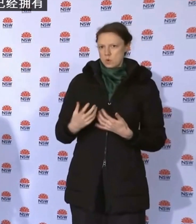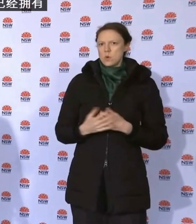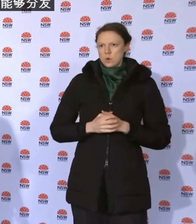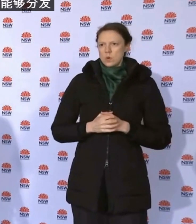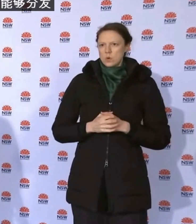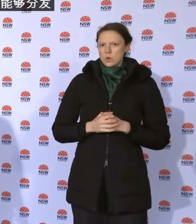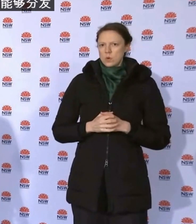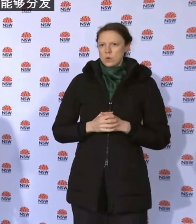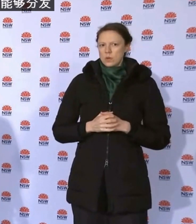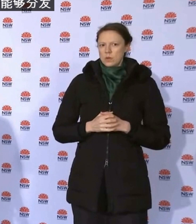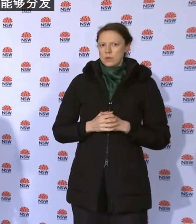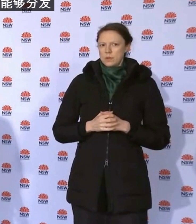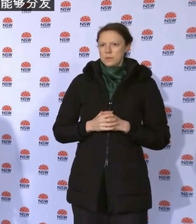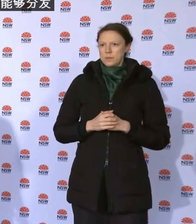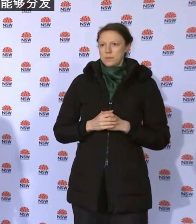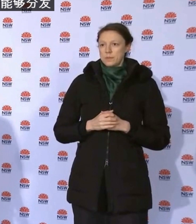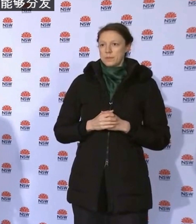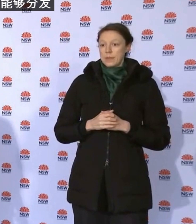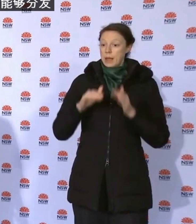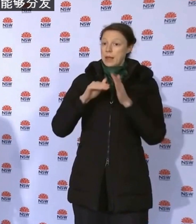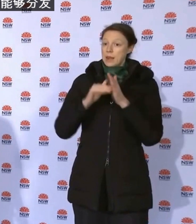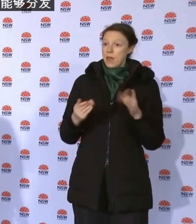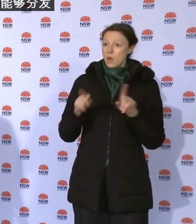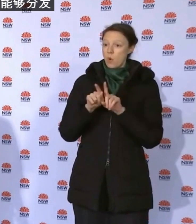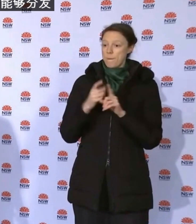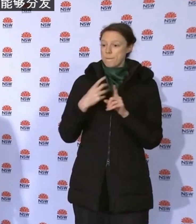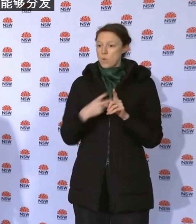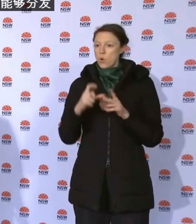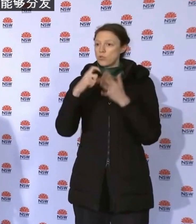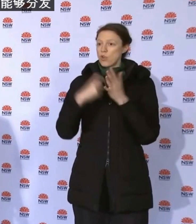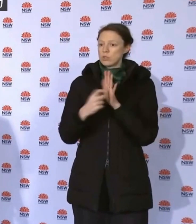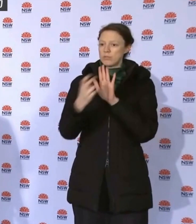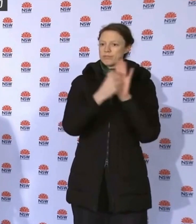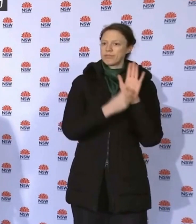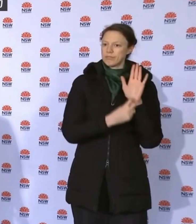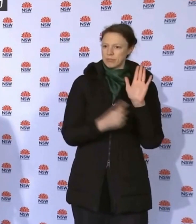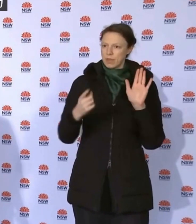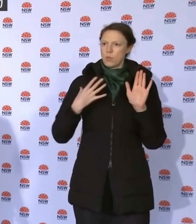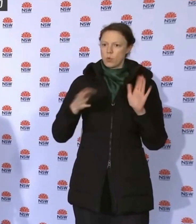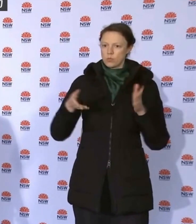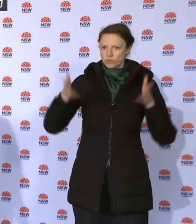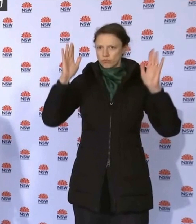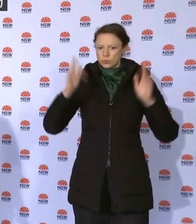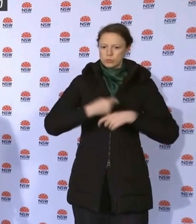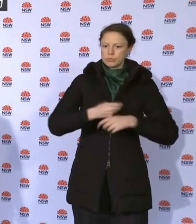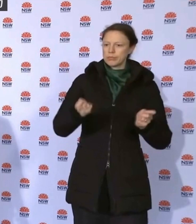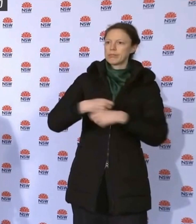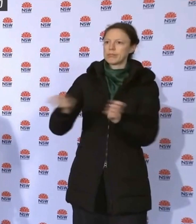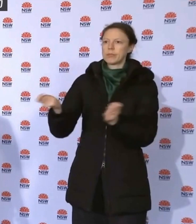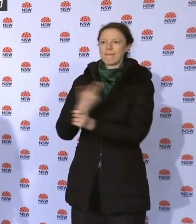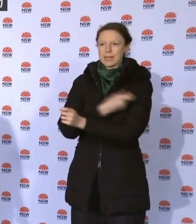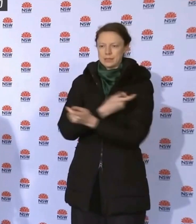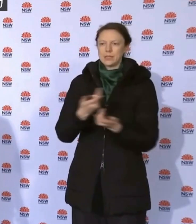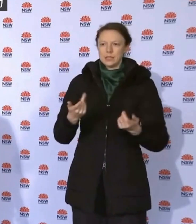they have now brought online more GPs to be able to distribute the vaccine. That means that you have